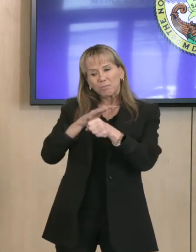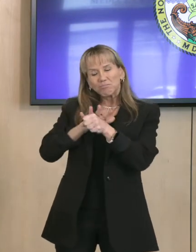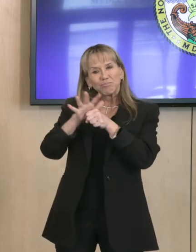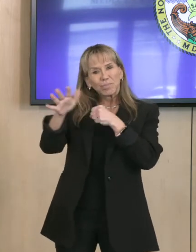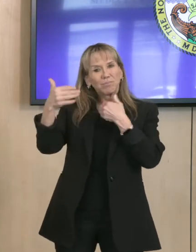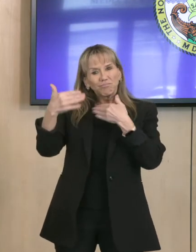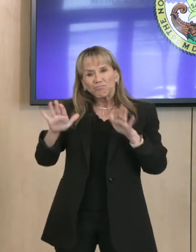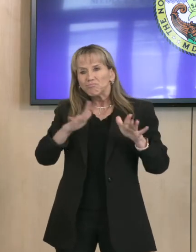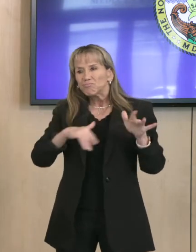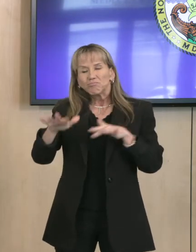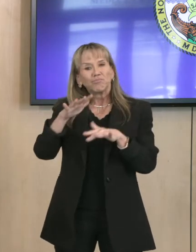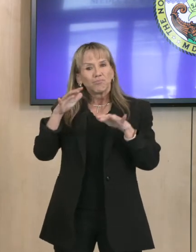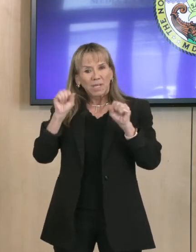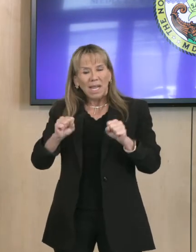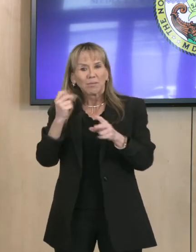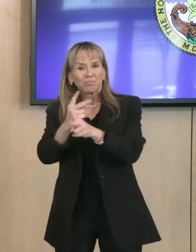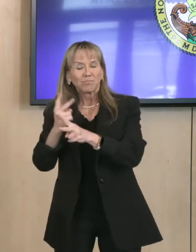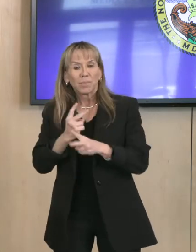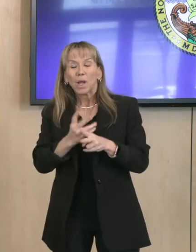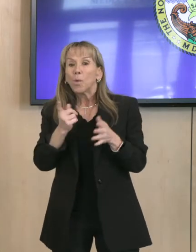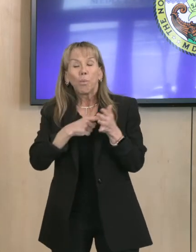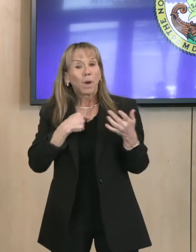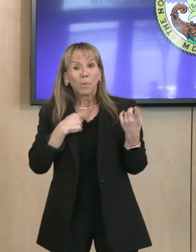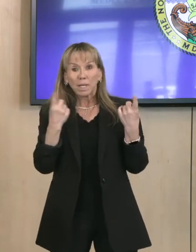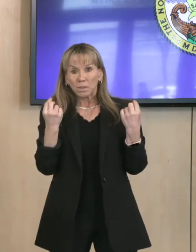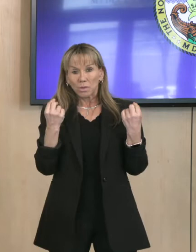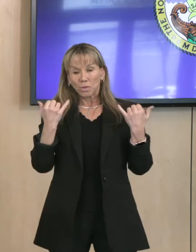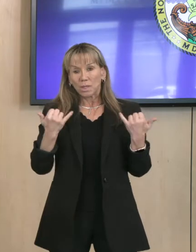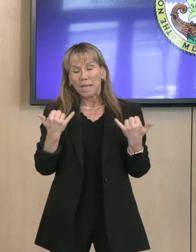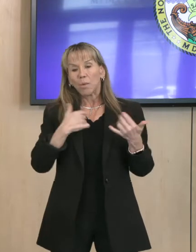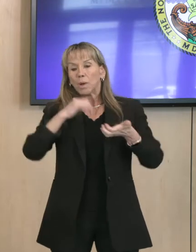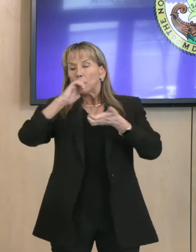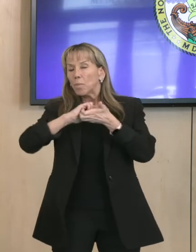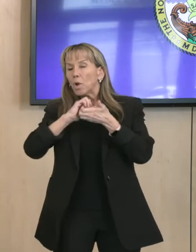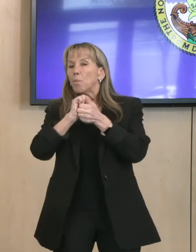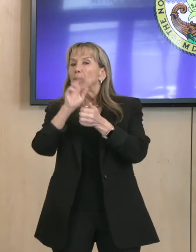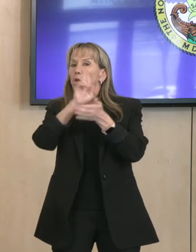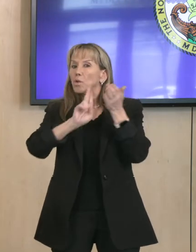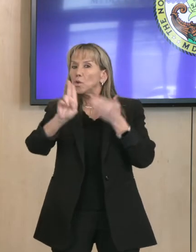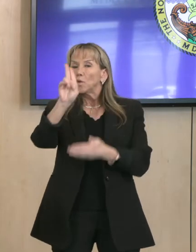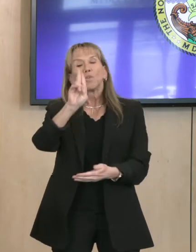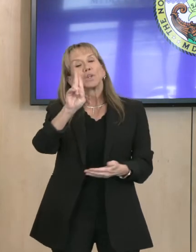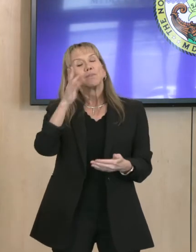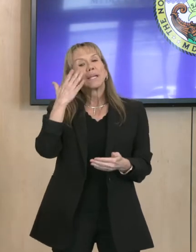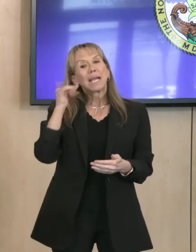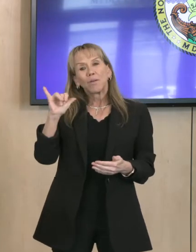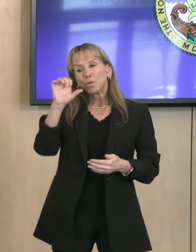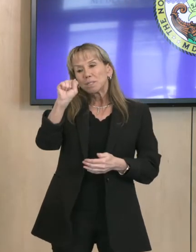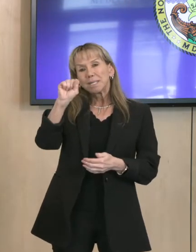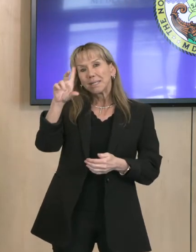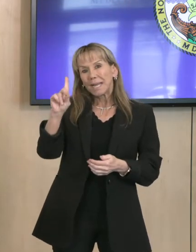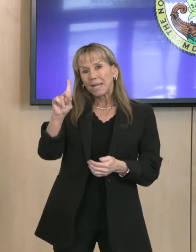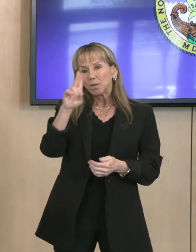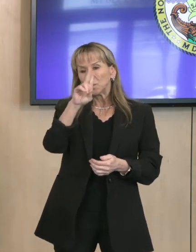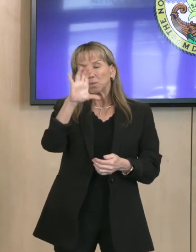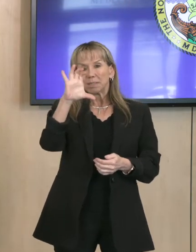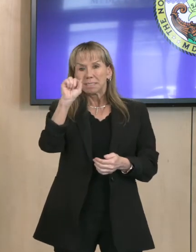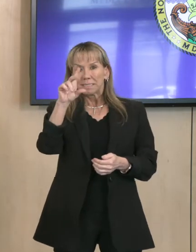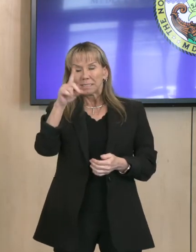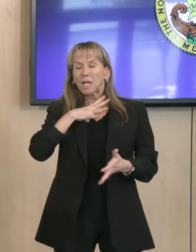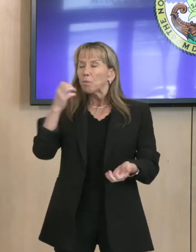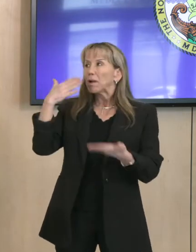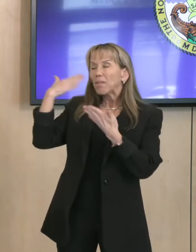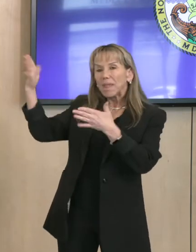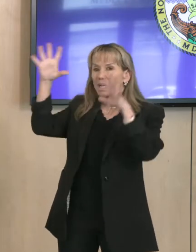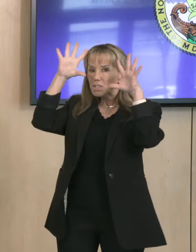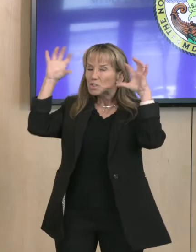of those that we are actively moving down the road towards opening is a partnership with the University of California, San Diego. And I want to thank the Chancellor,